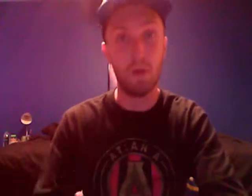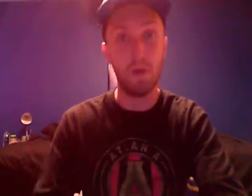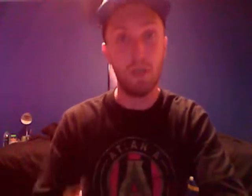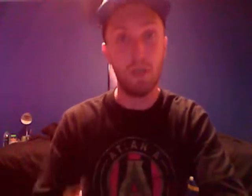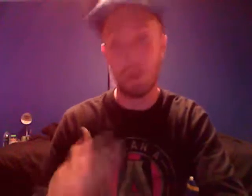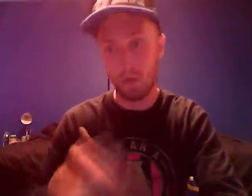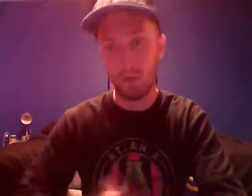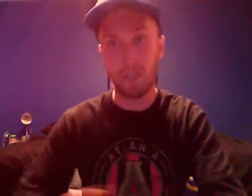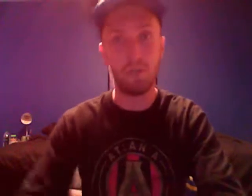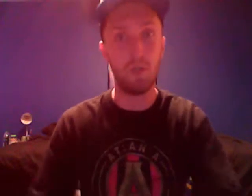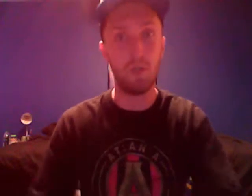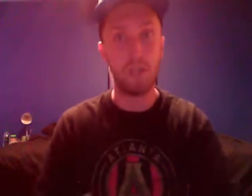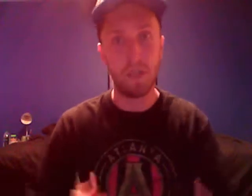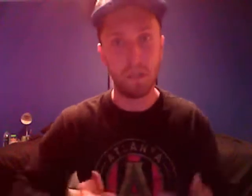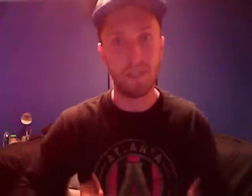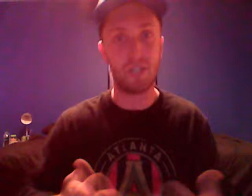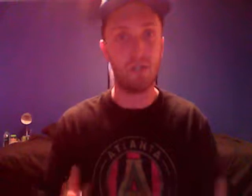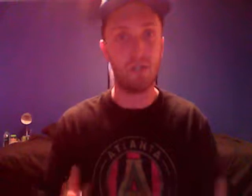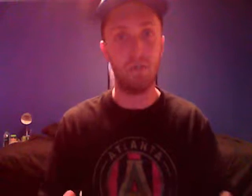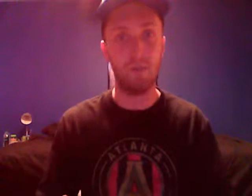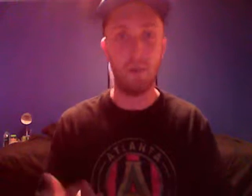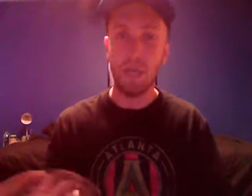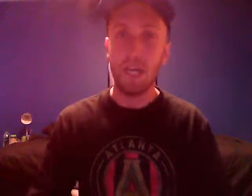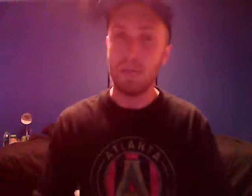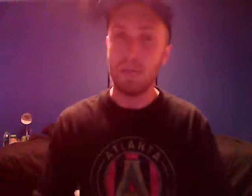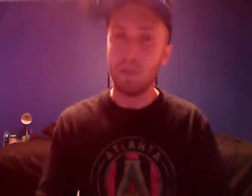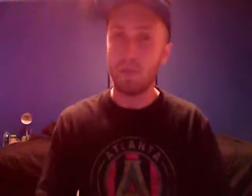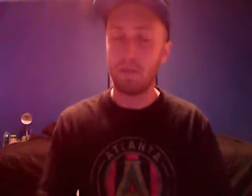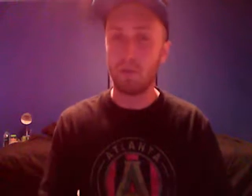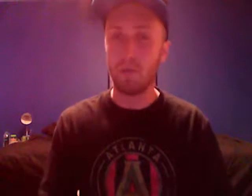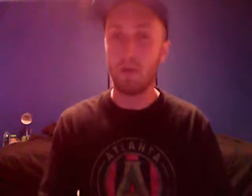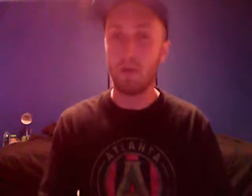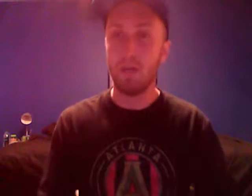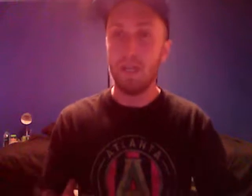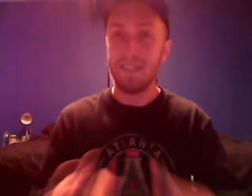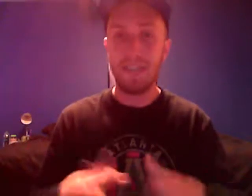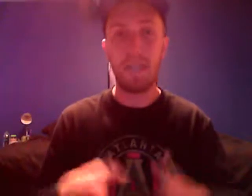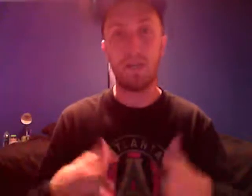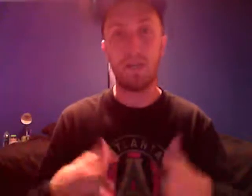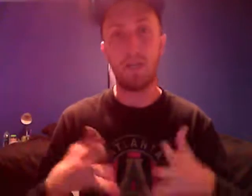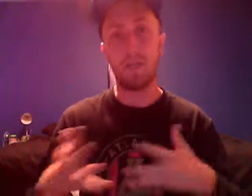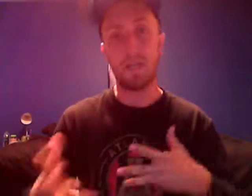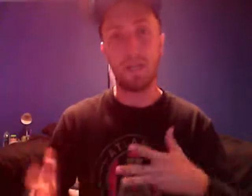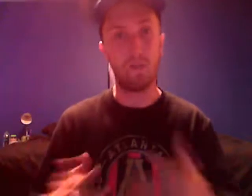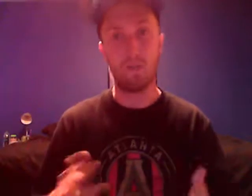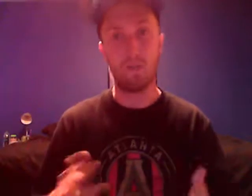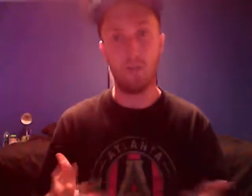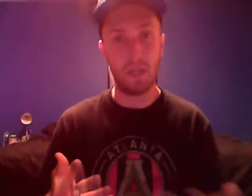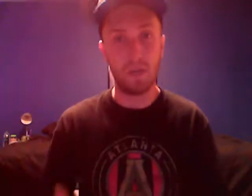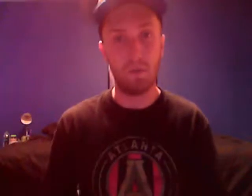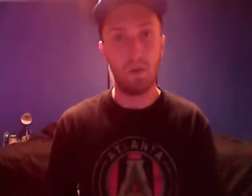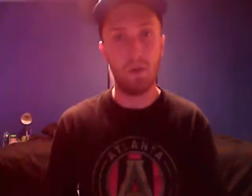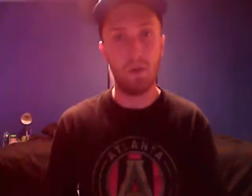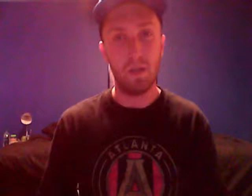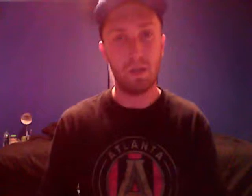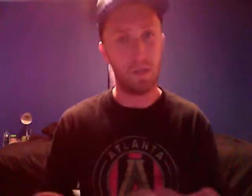ball. You know, the distribution, the possession in the midfield, he's been doing that pretty well. Today, it was like he wasn't really getting the ball. It was like he